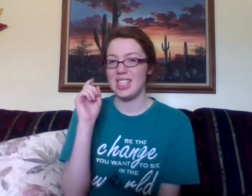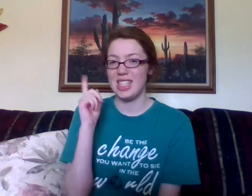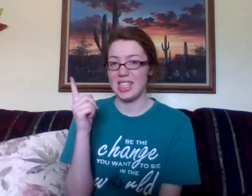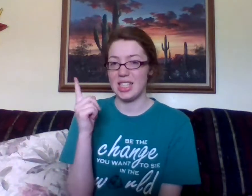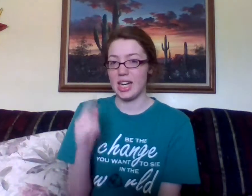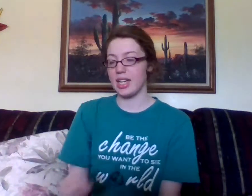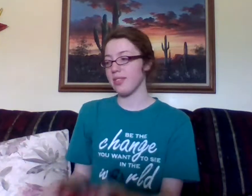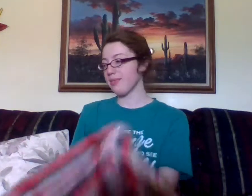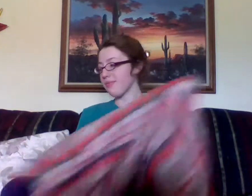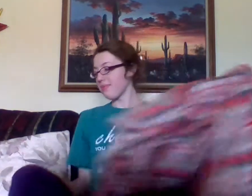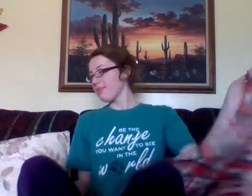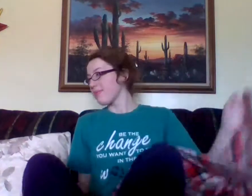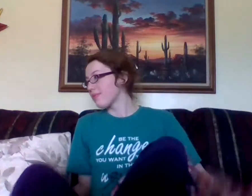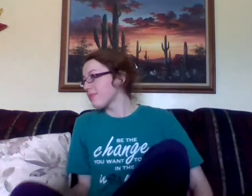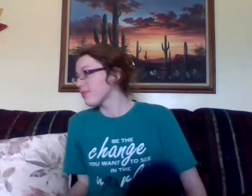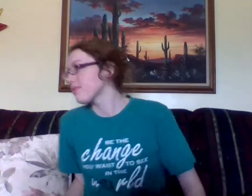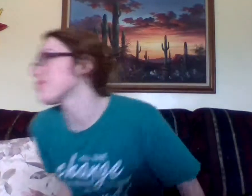Just a second.